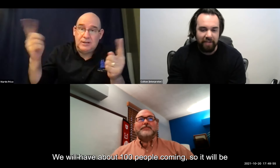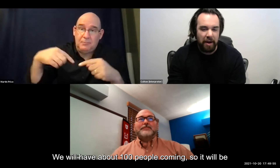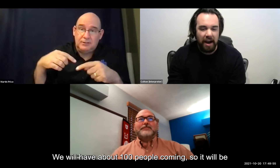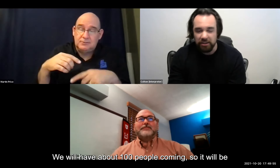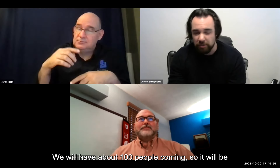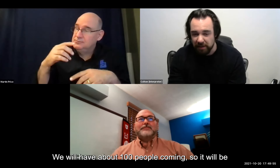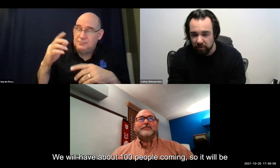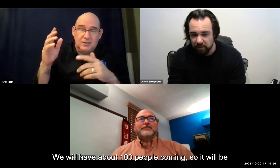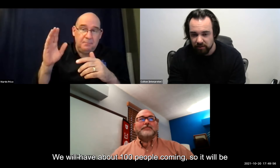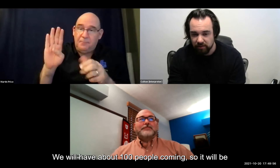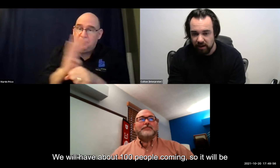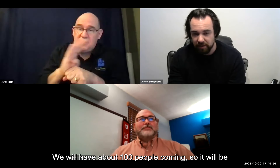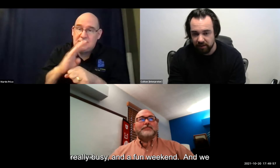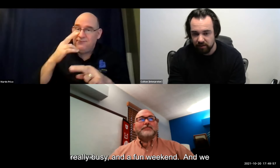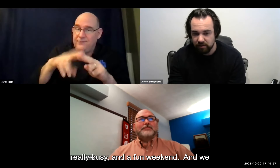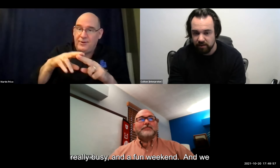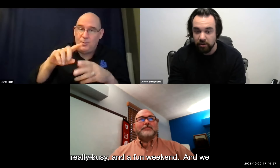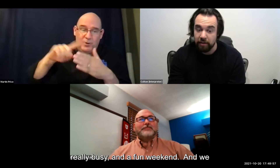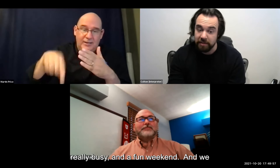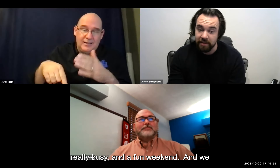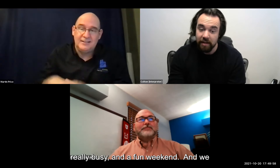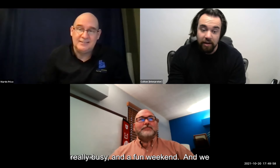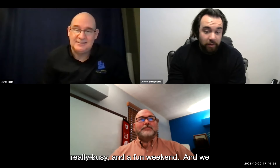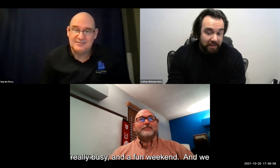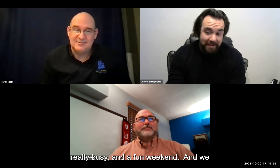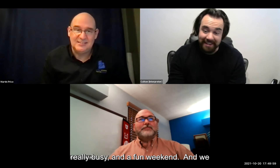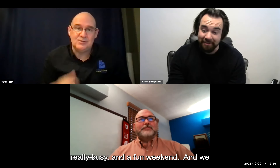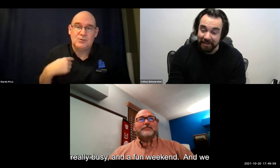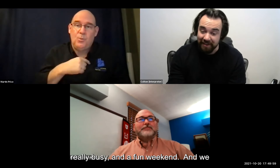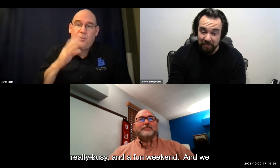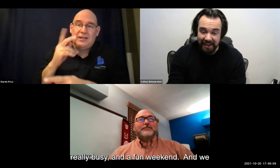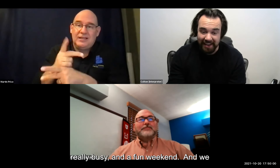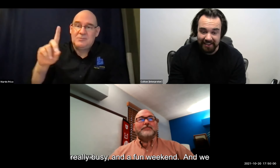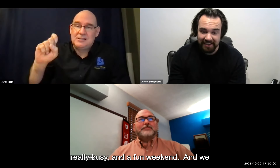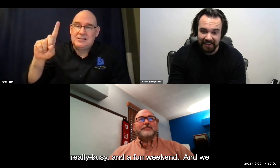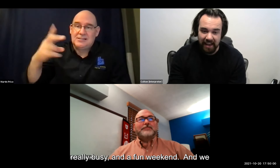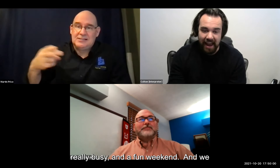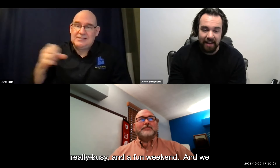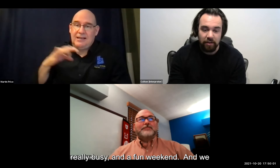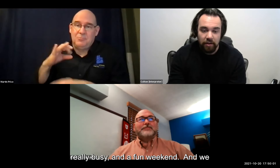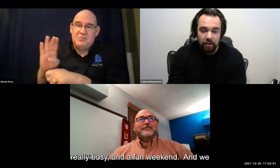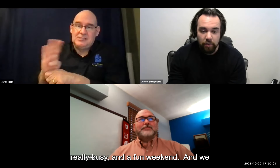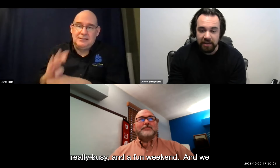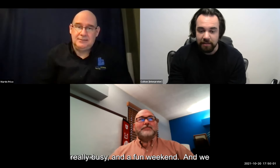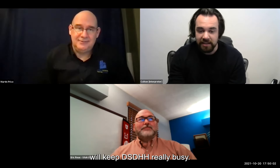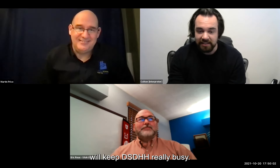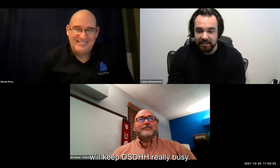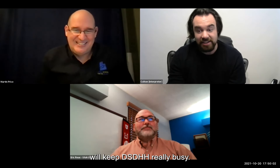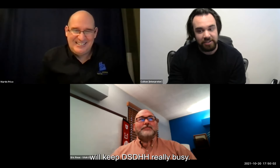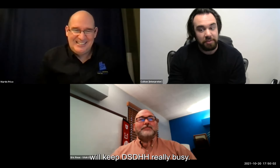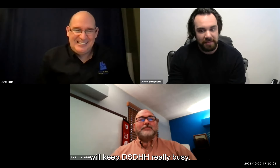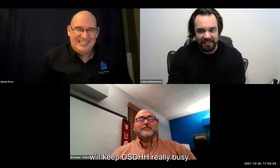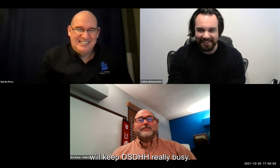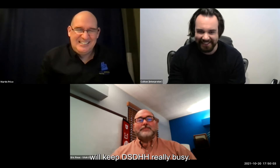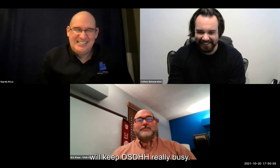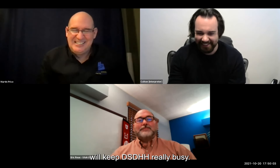We'll have about 100 people coming. So it'll be really busy and a really fun weekend. And we'll keep DSDHH